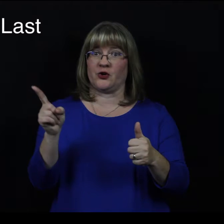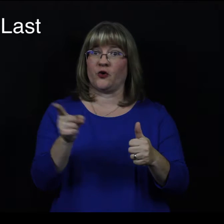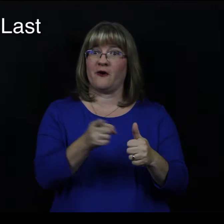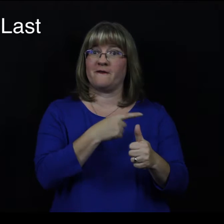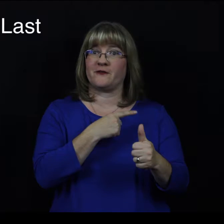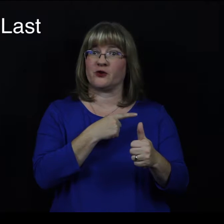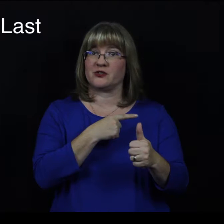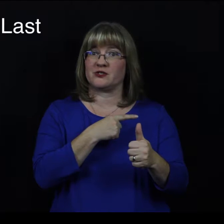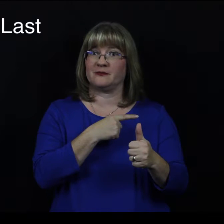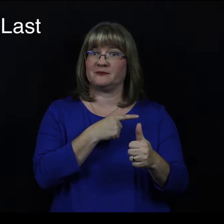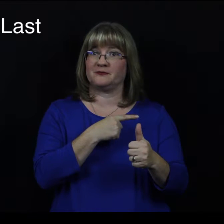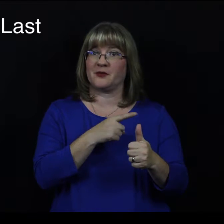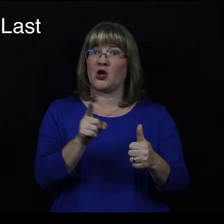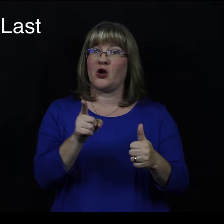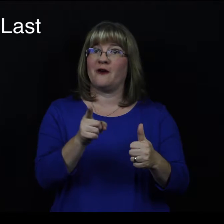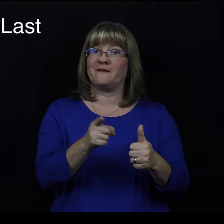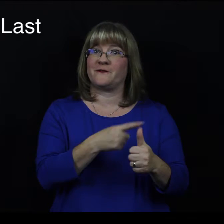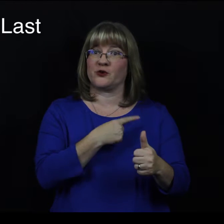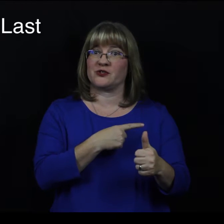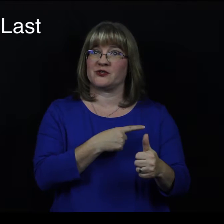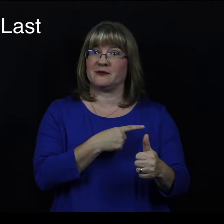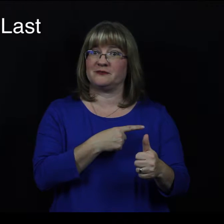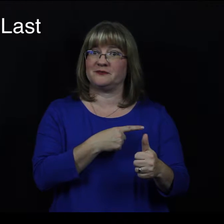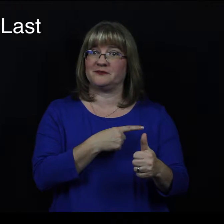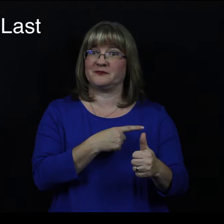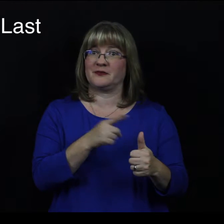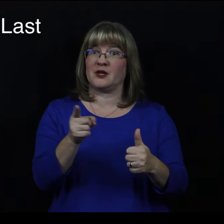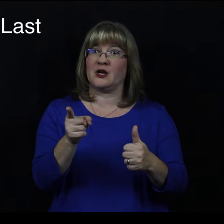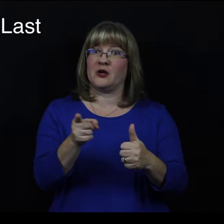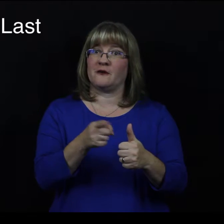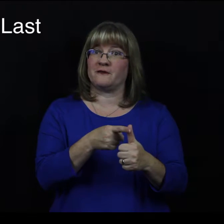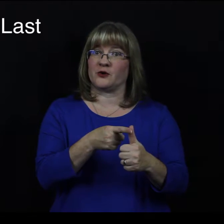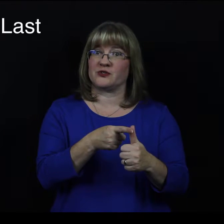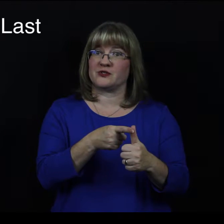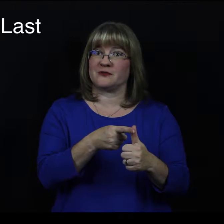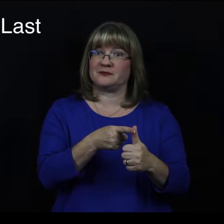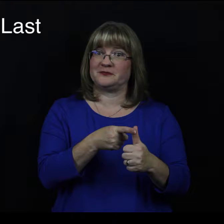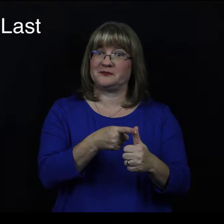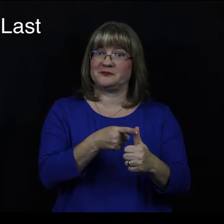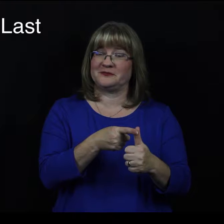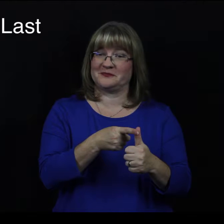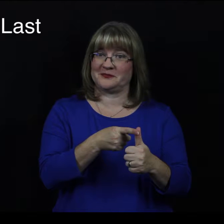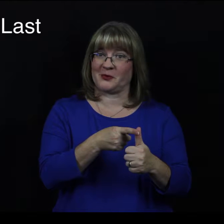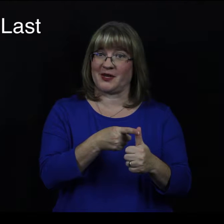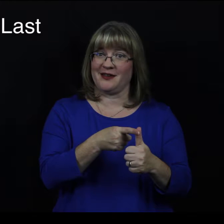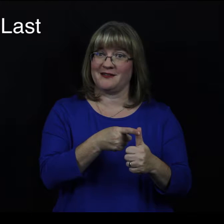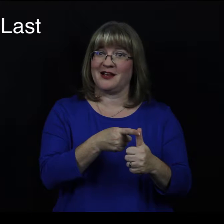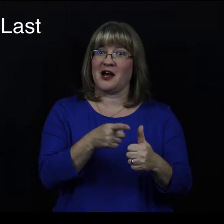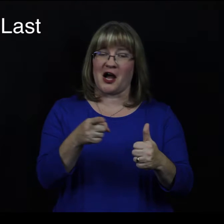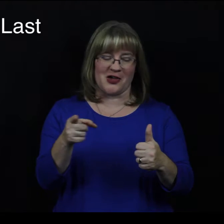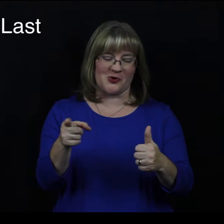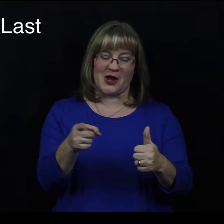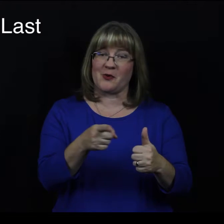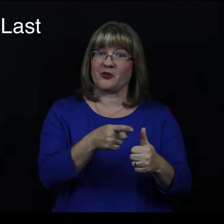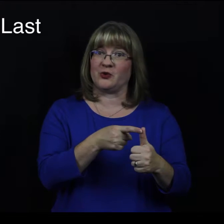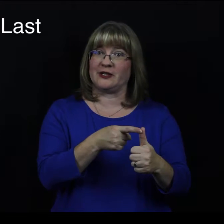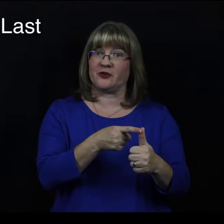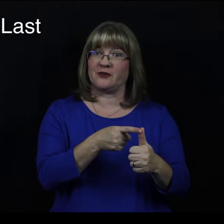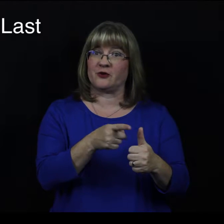finger first. First. First. Okay? Either way, whether you leave your finger